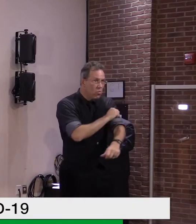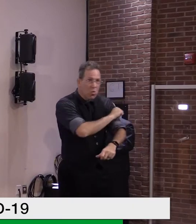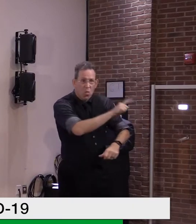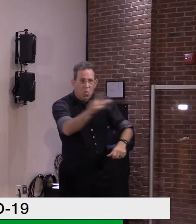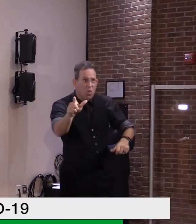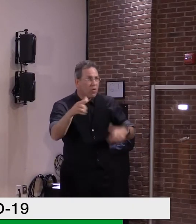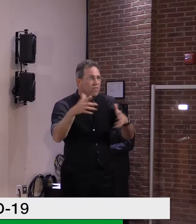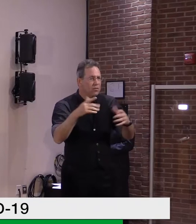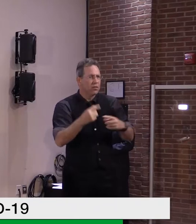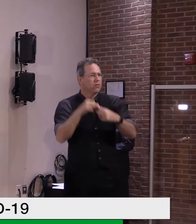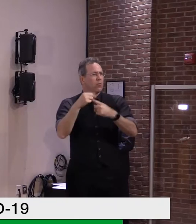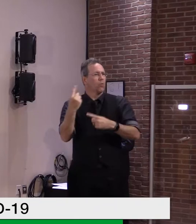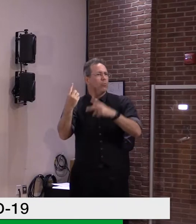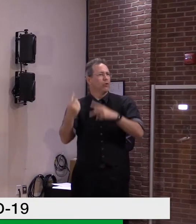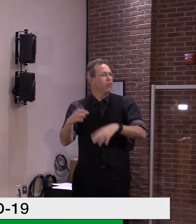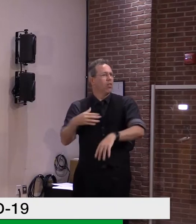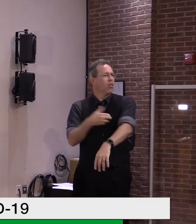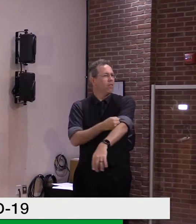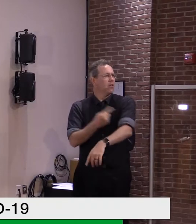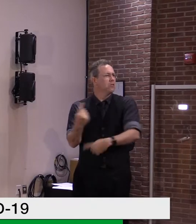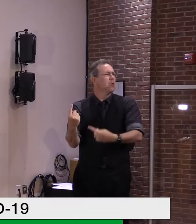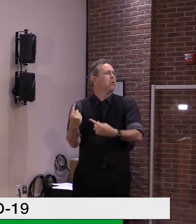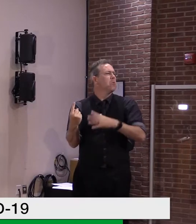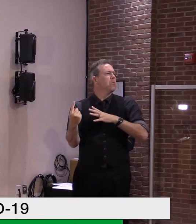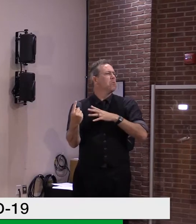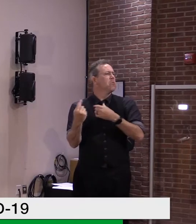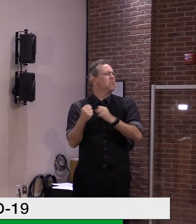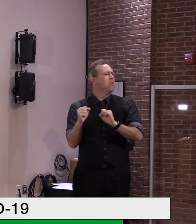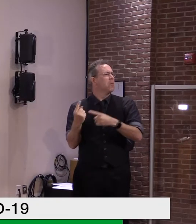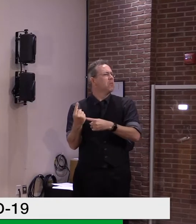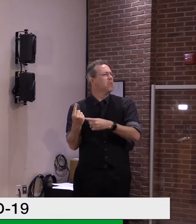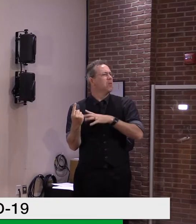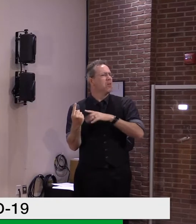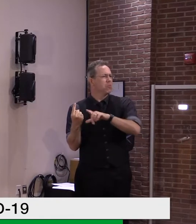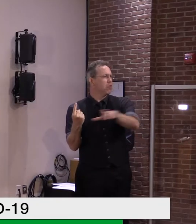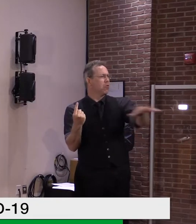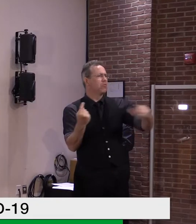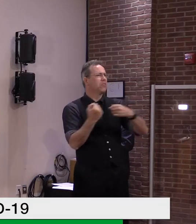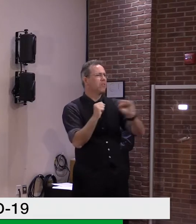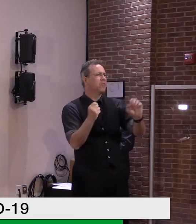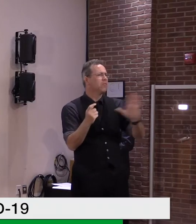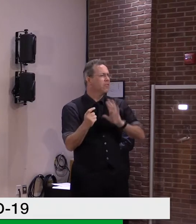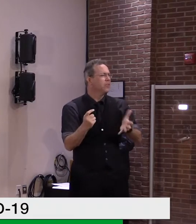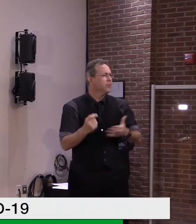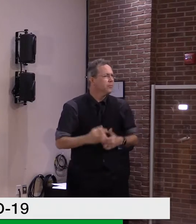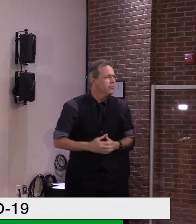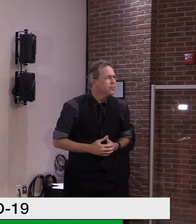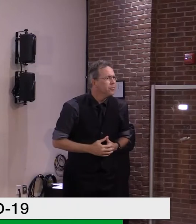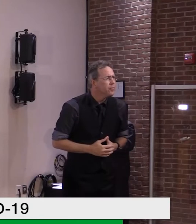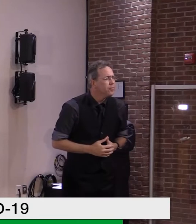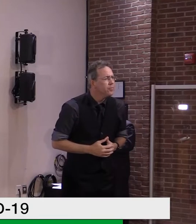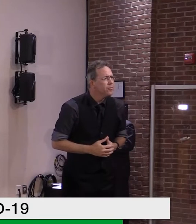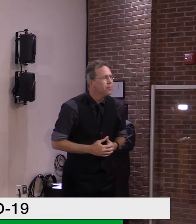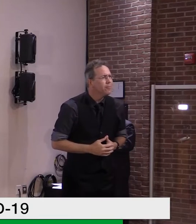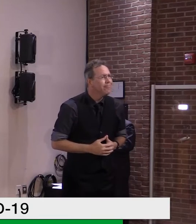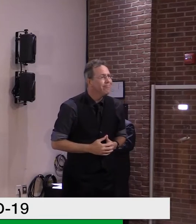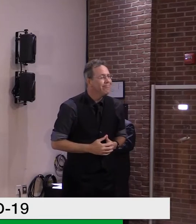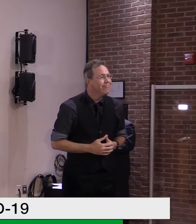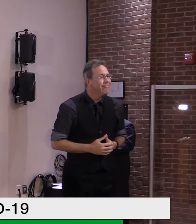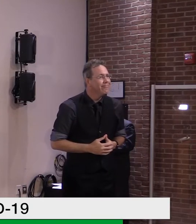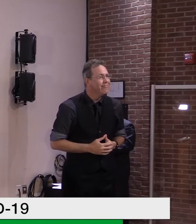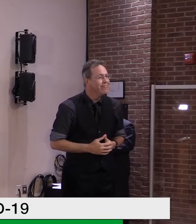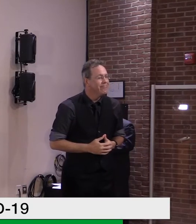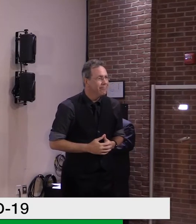community have been vaccinated, allowing the virus to essentially not become a factor in most of decision making.